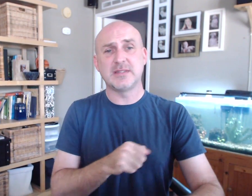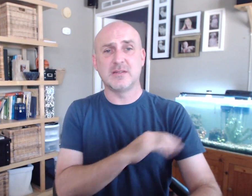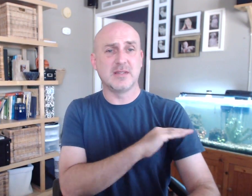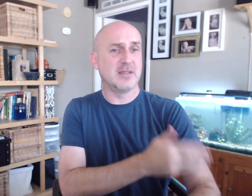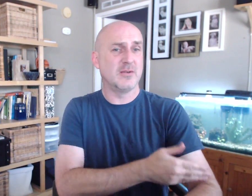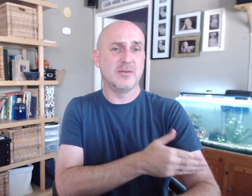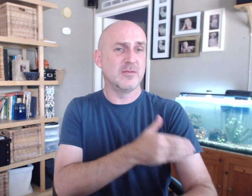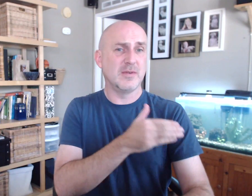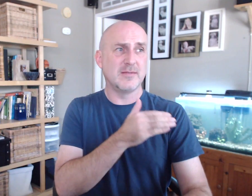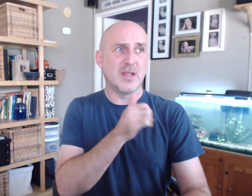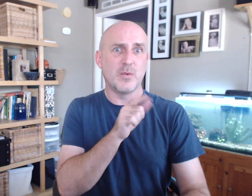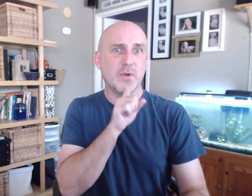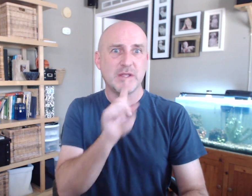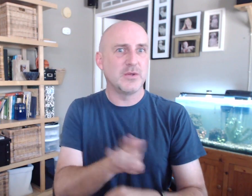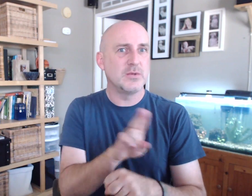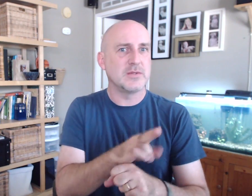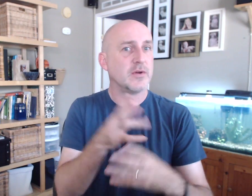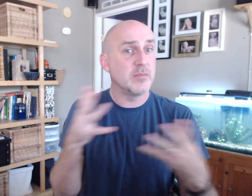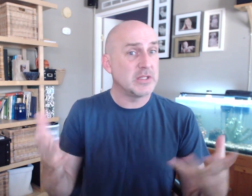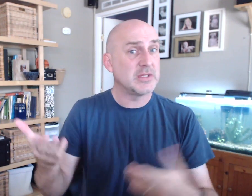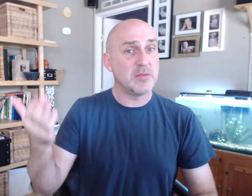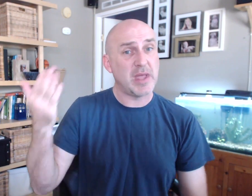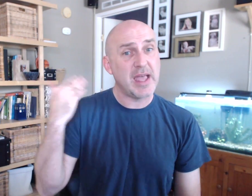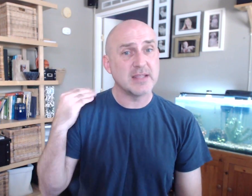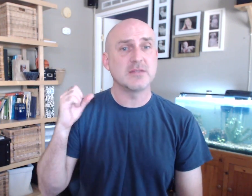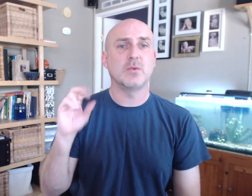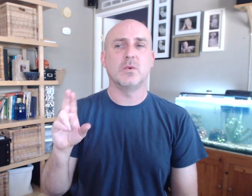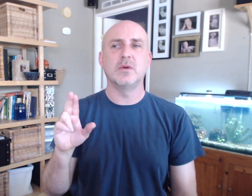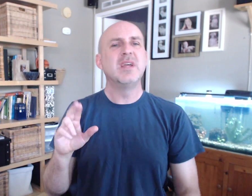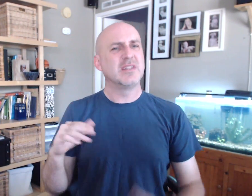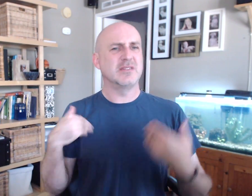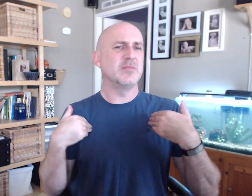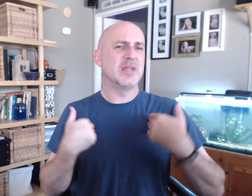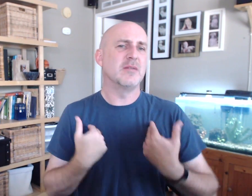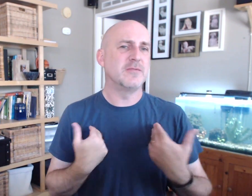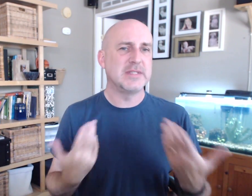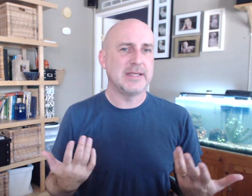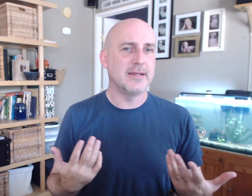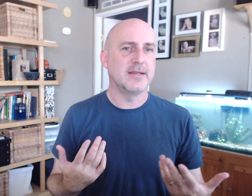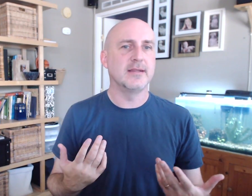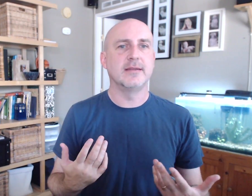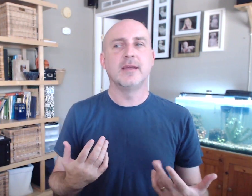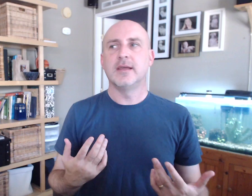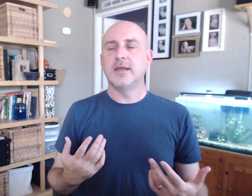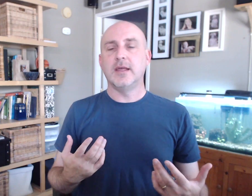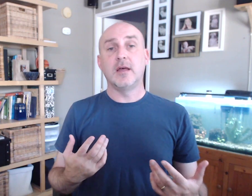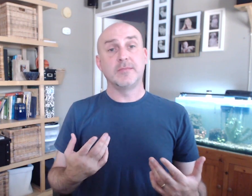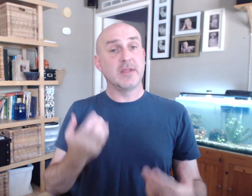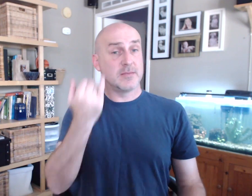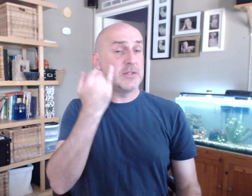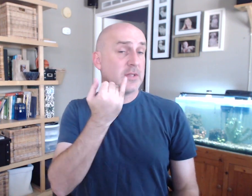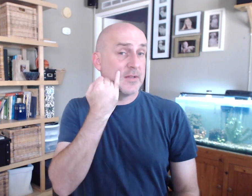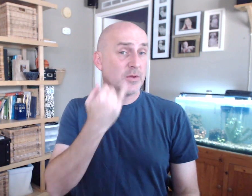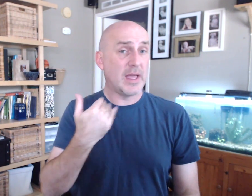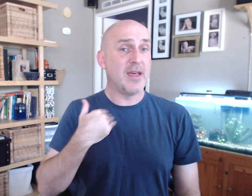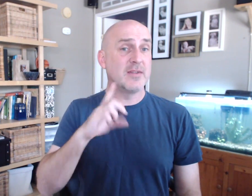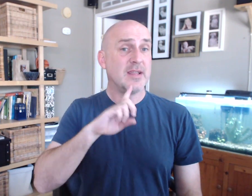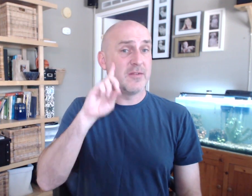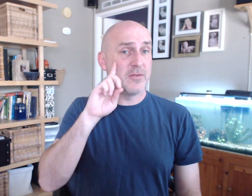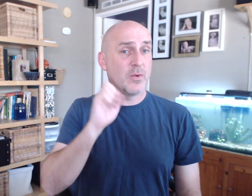that you have not really used very much in the past, or just to become fatigued. And especially if you have a deaf or hard